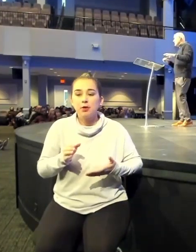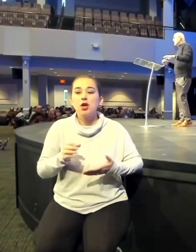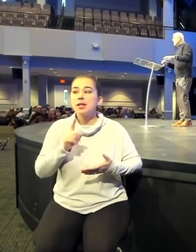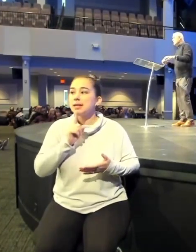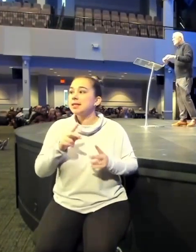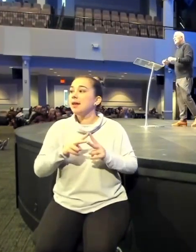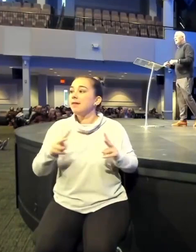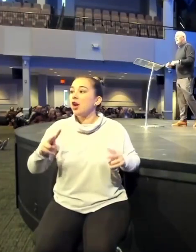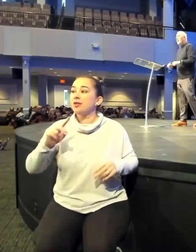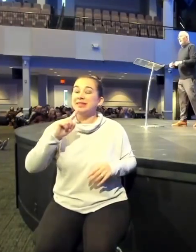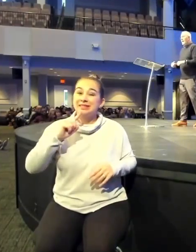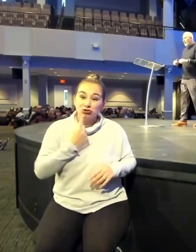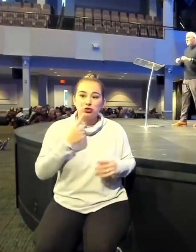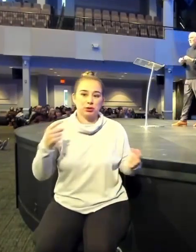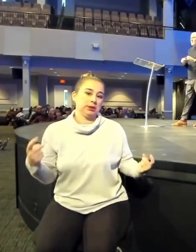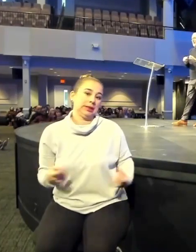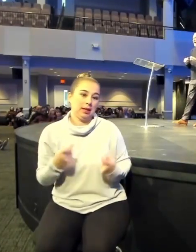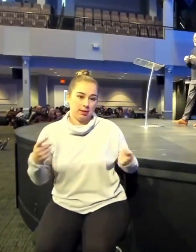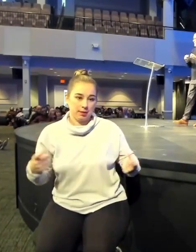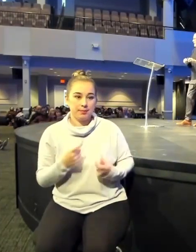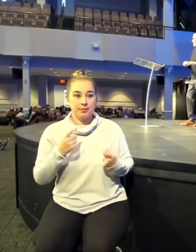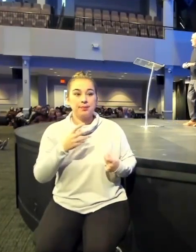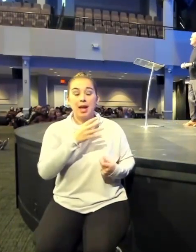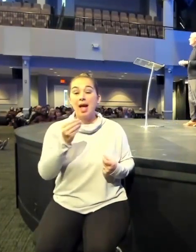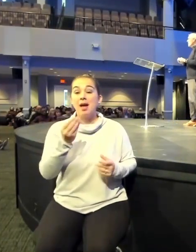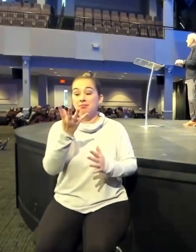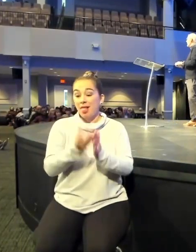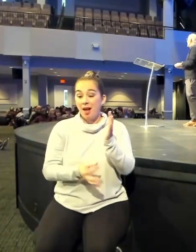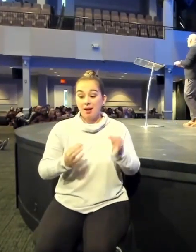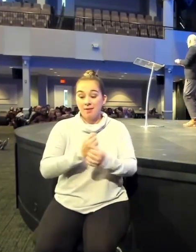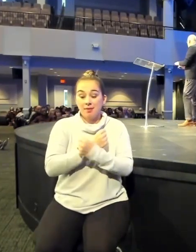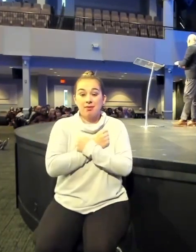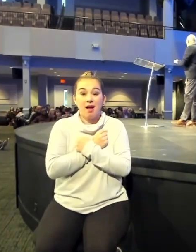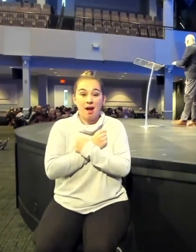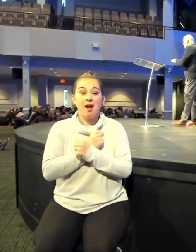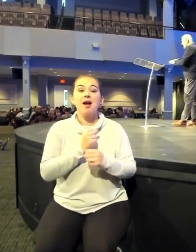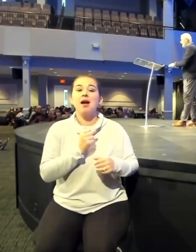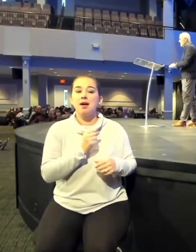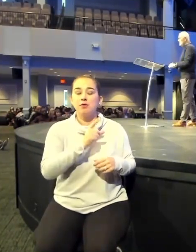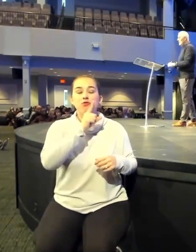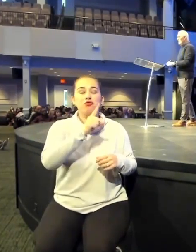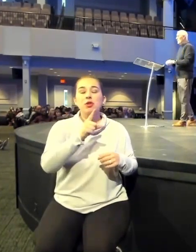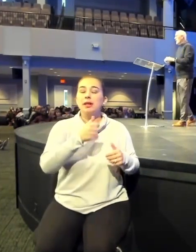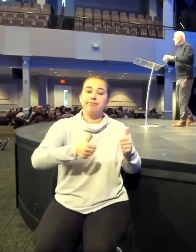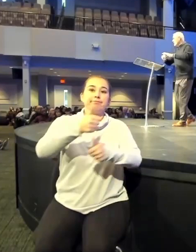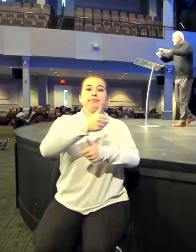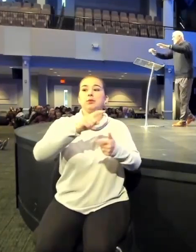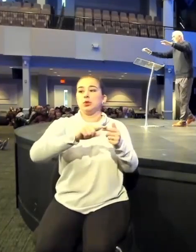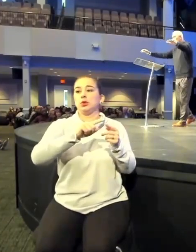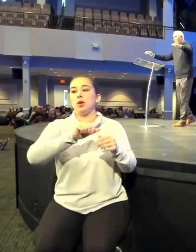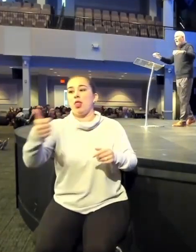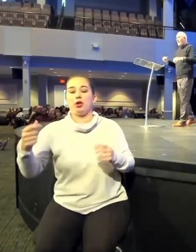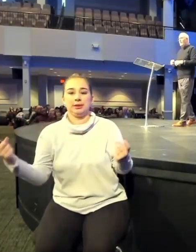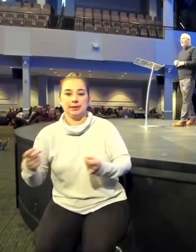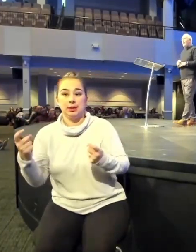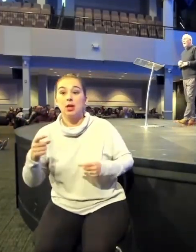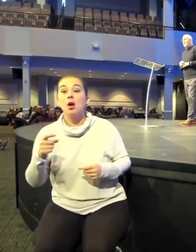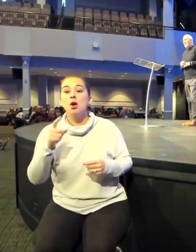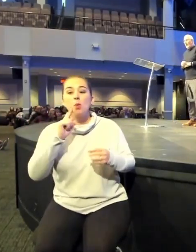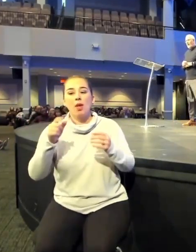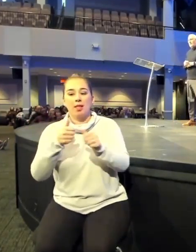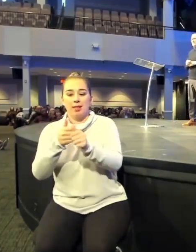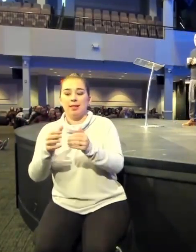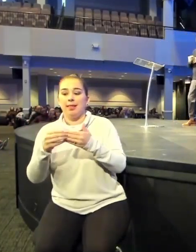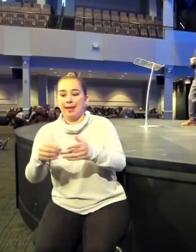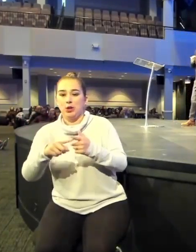very serious sin. And actually, the lack of love is the mother of many other sins. There are a lot of other sins that will happen in